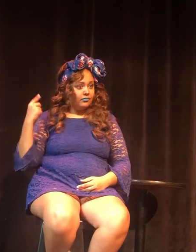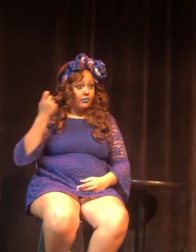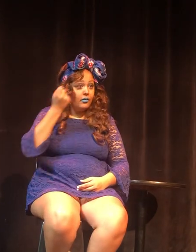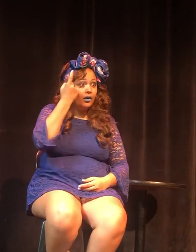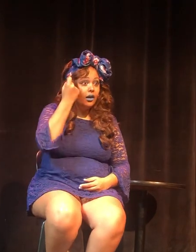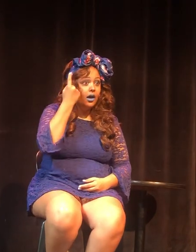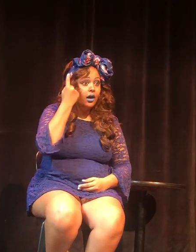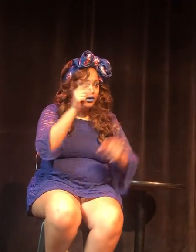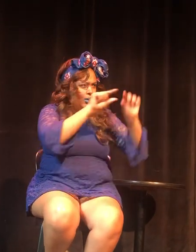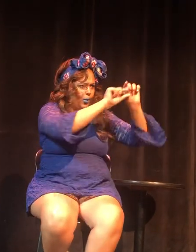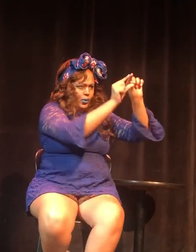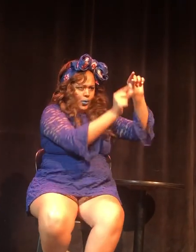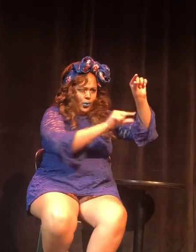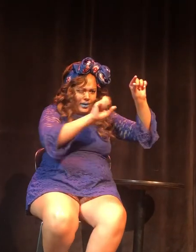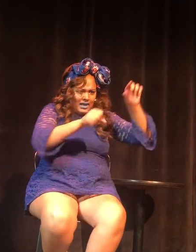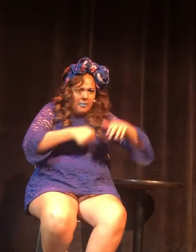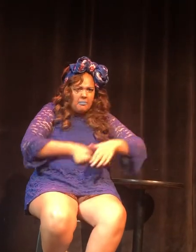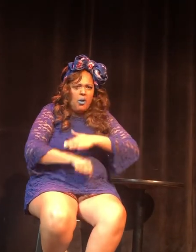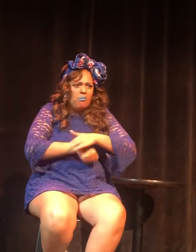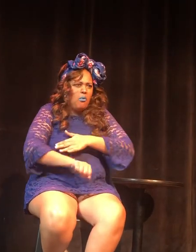babies at a time.